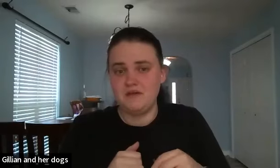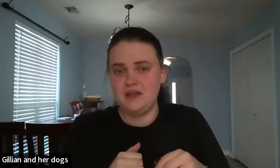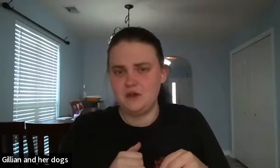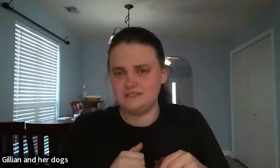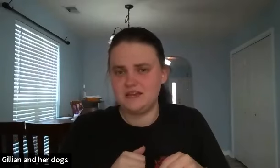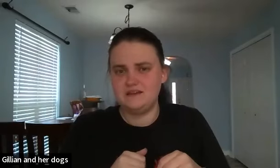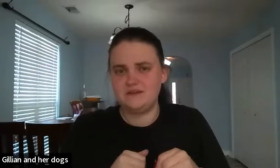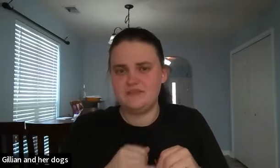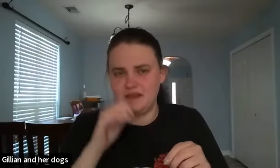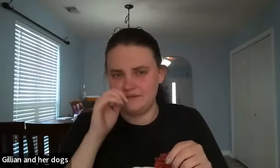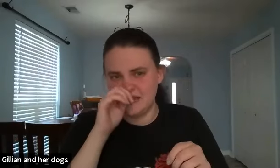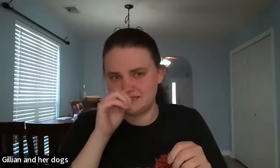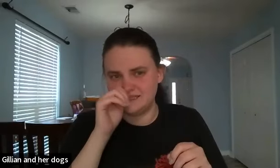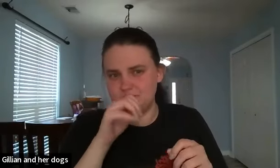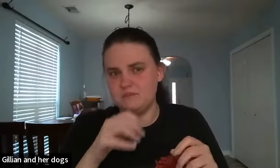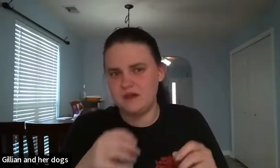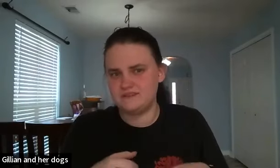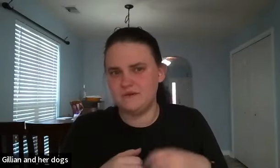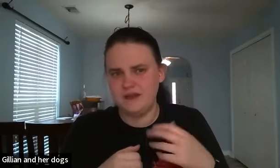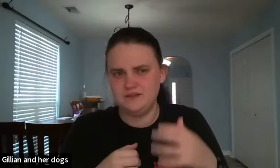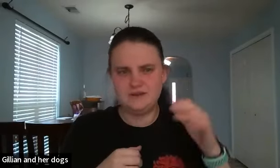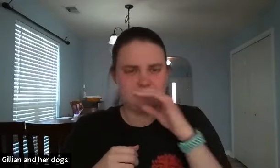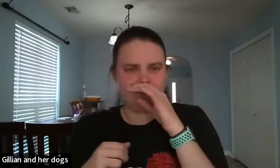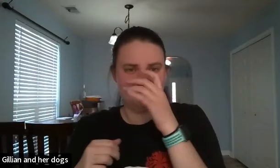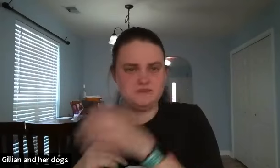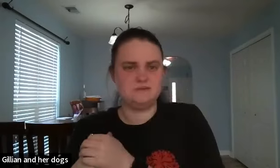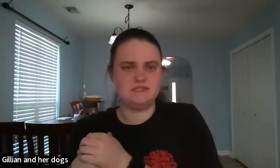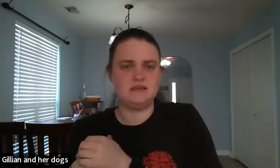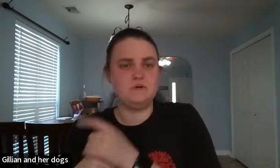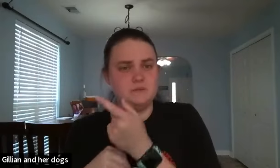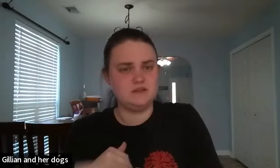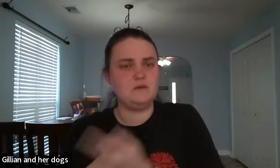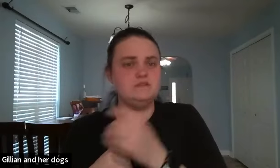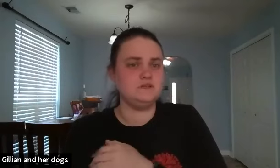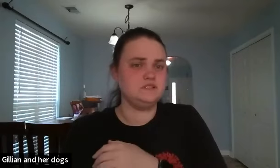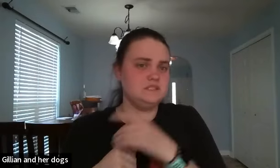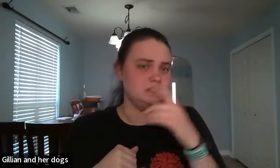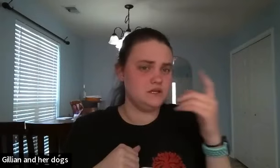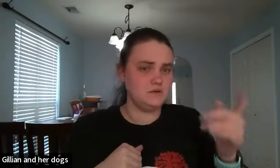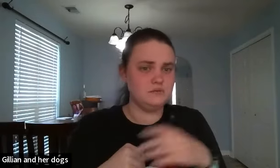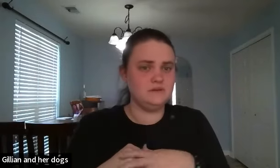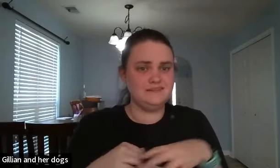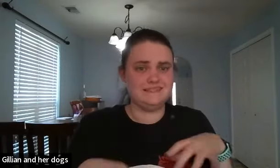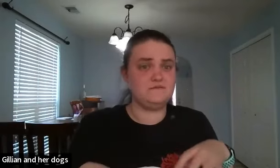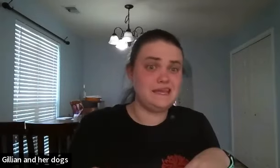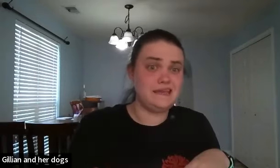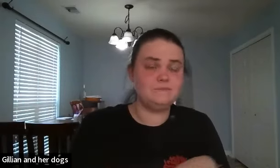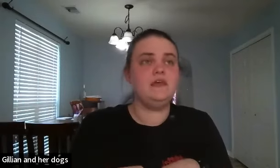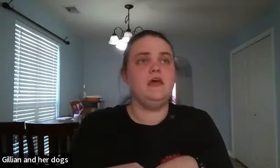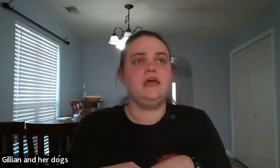I know it's kind of, I was asking someone about it. I was like, well, how do you identify the difference between saying, well, I'm adopted versus, you know, sign for take?